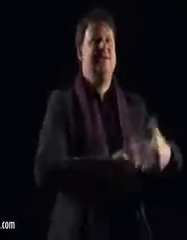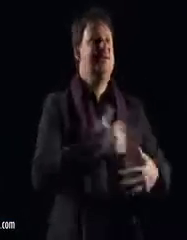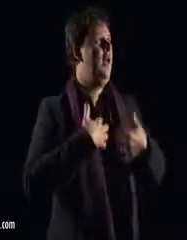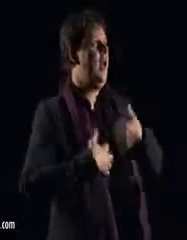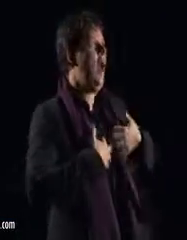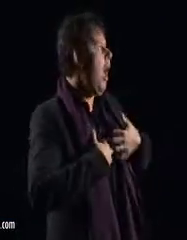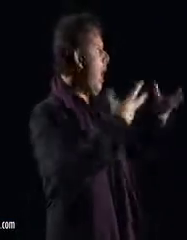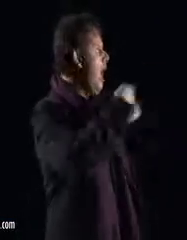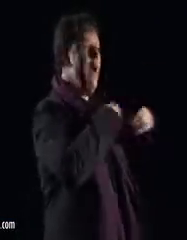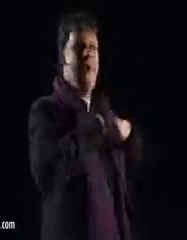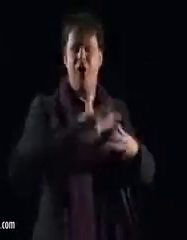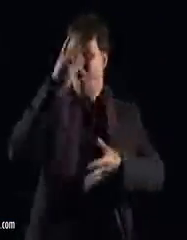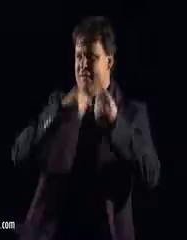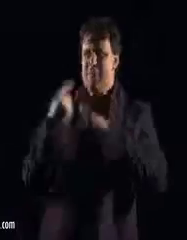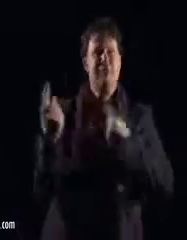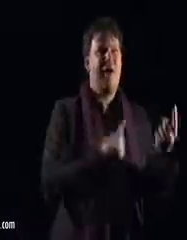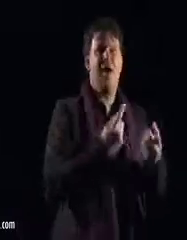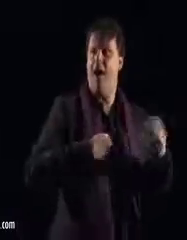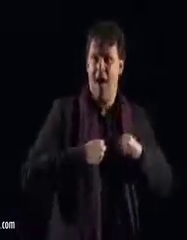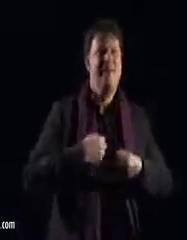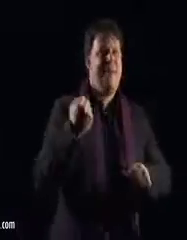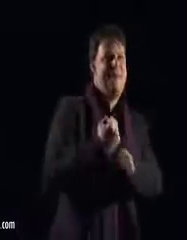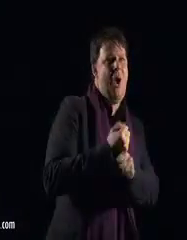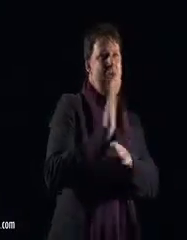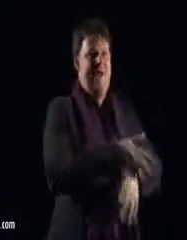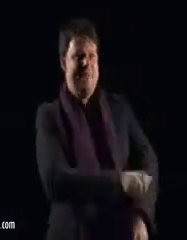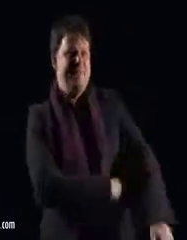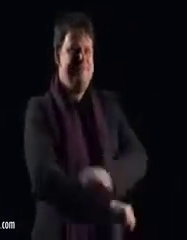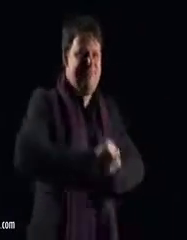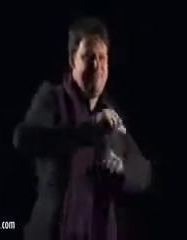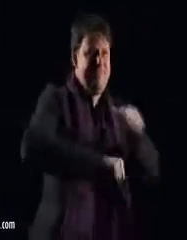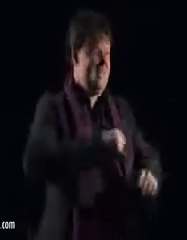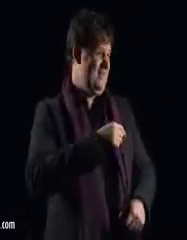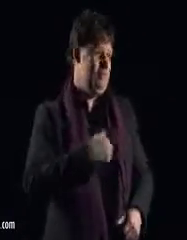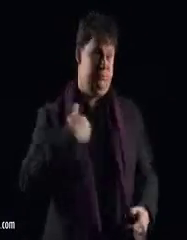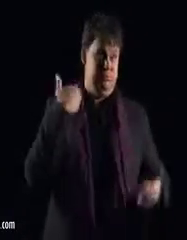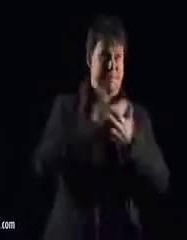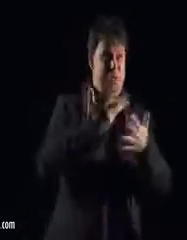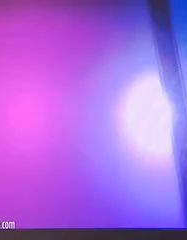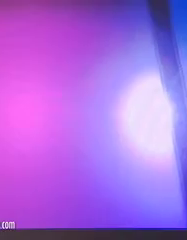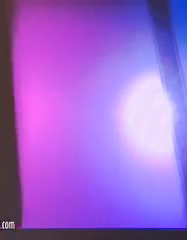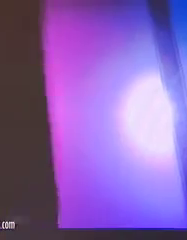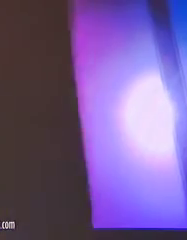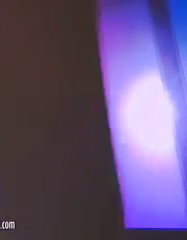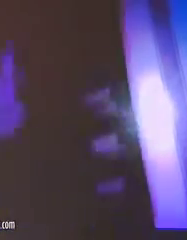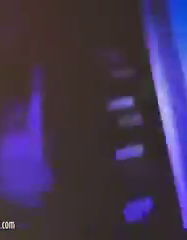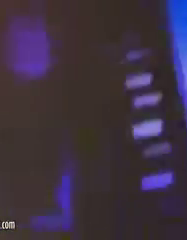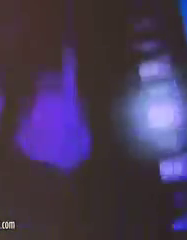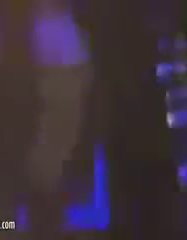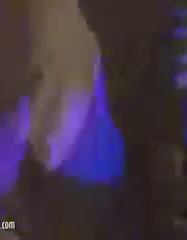point. You learn, we can all learn from each other how to make better films and work harder. What are